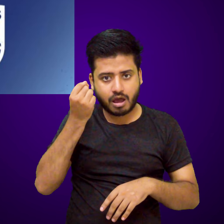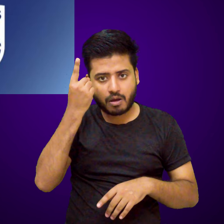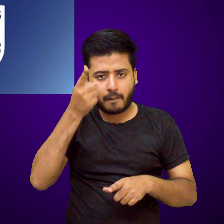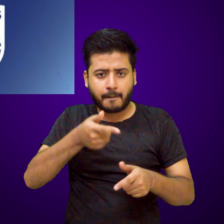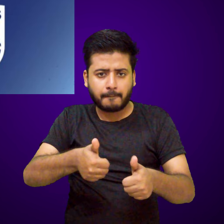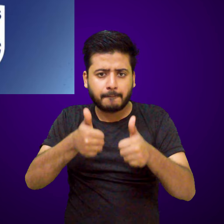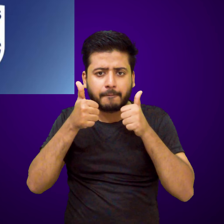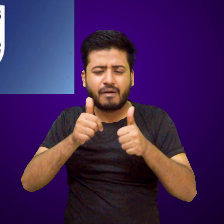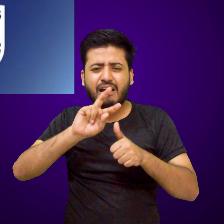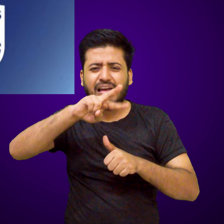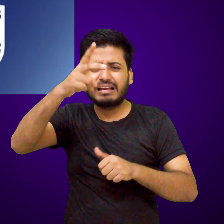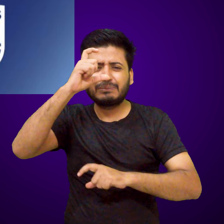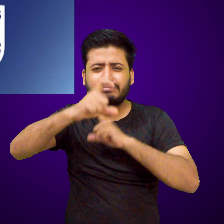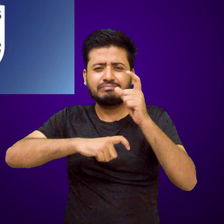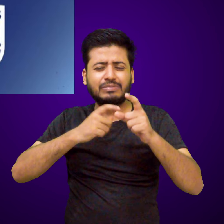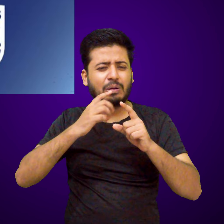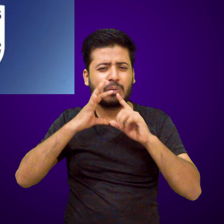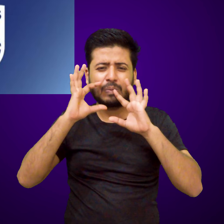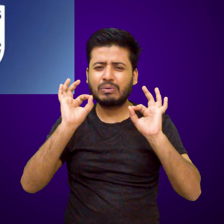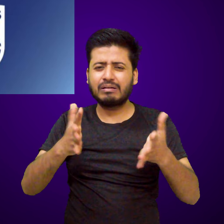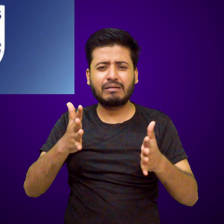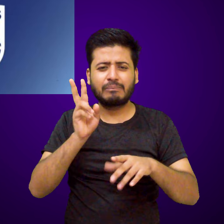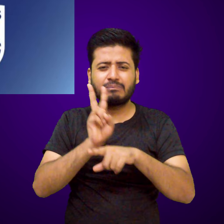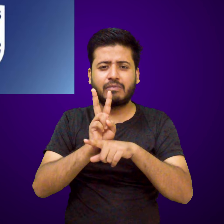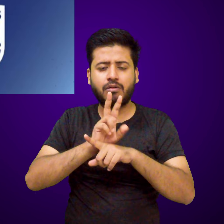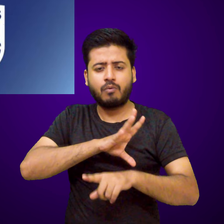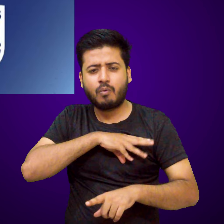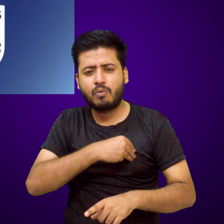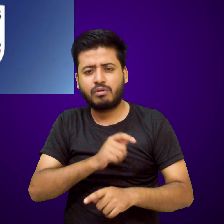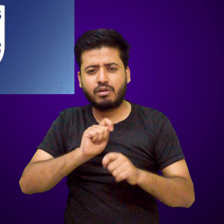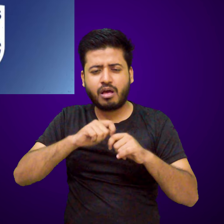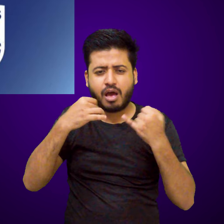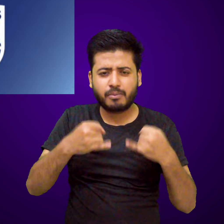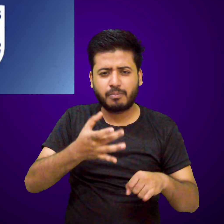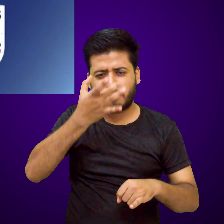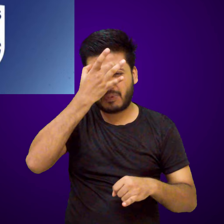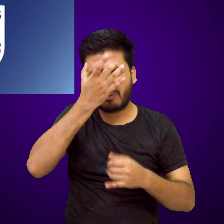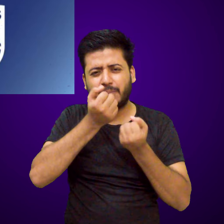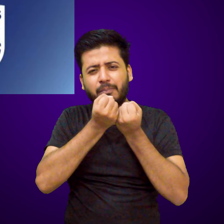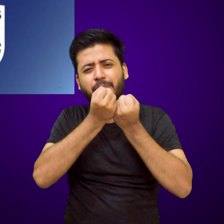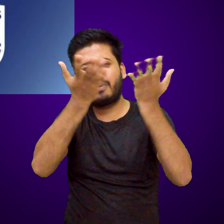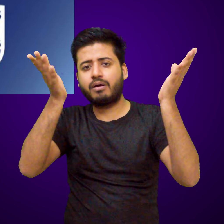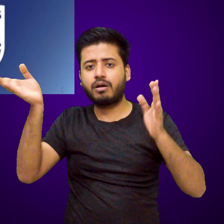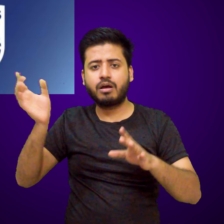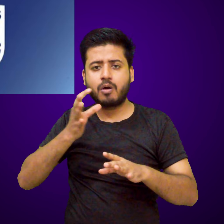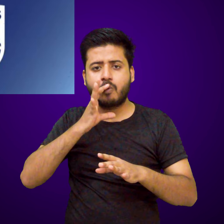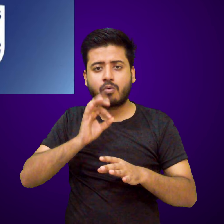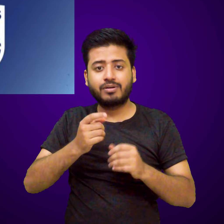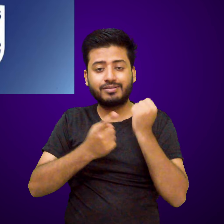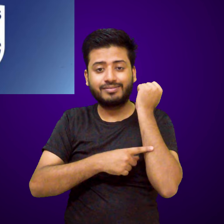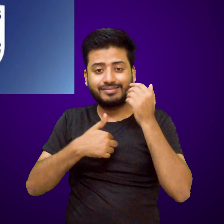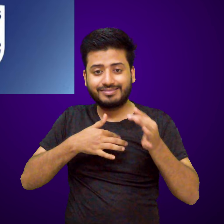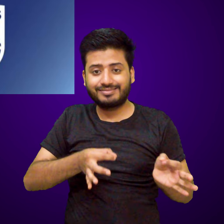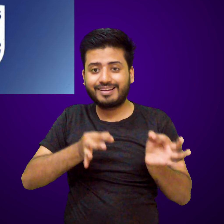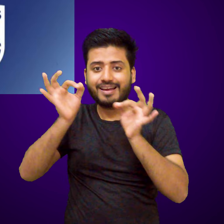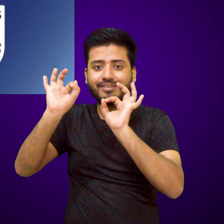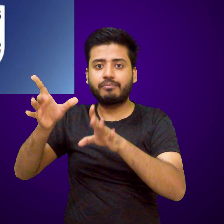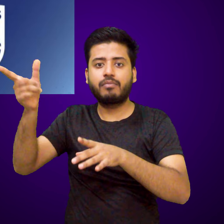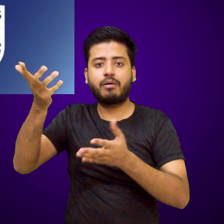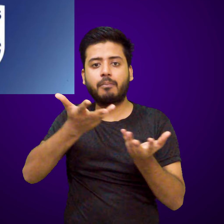the Philips website using your product's model number. If buttons are not responding, check for a safety lock. Many